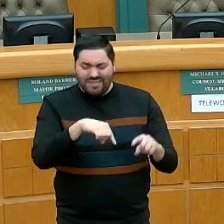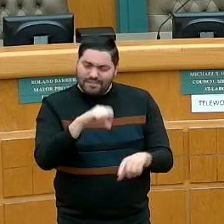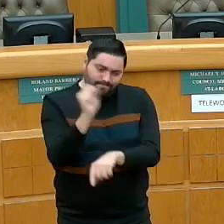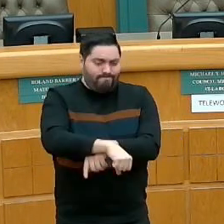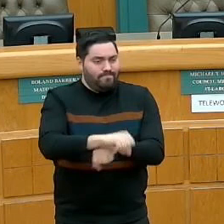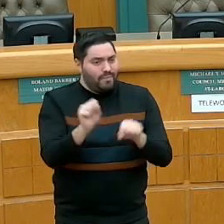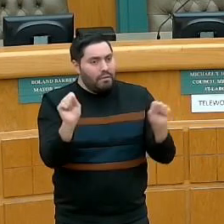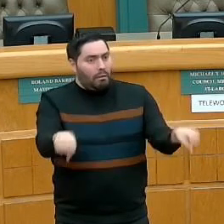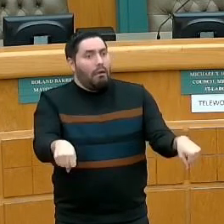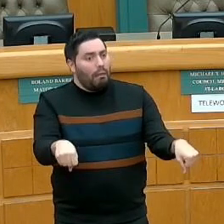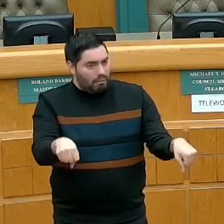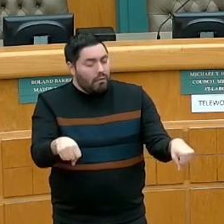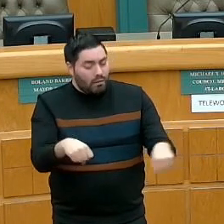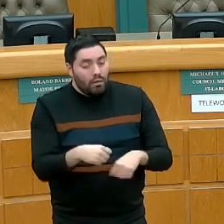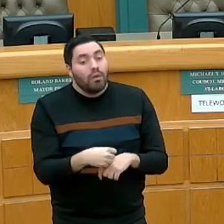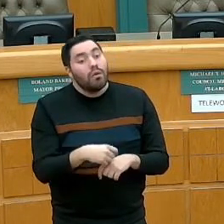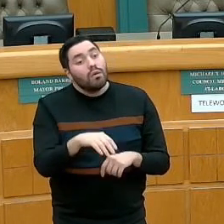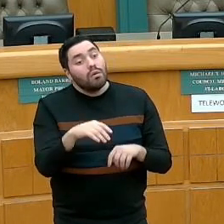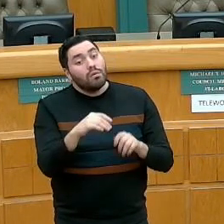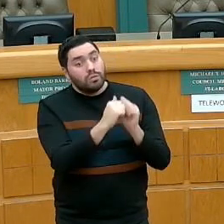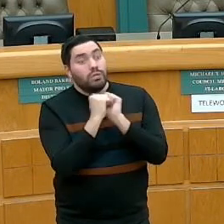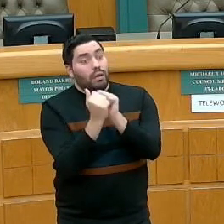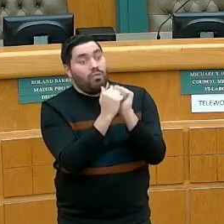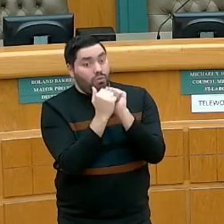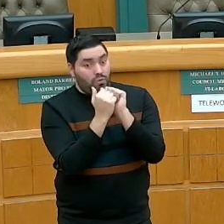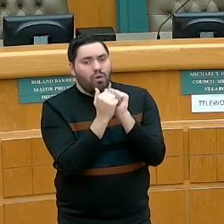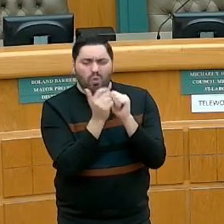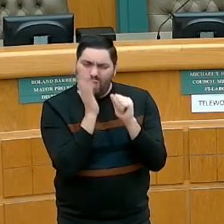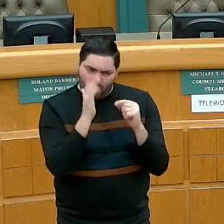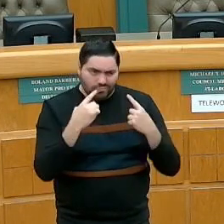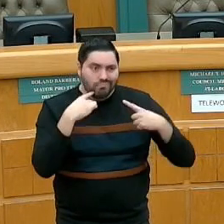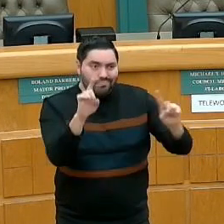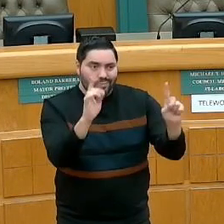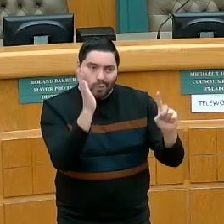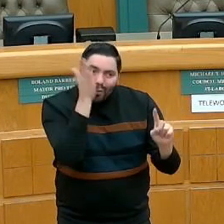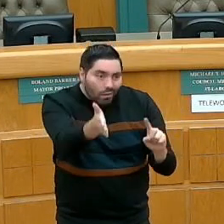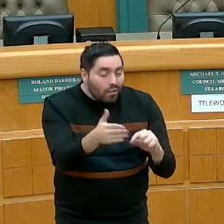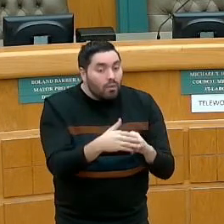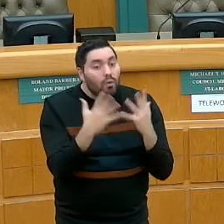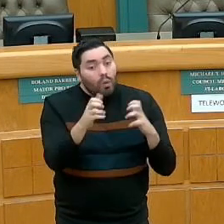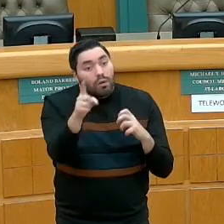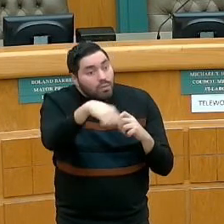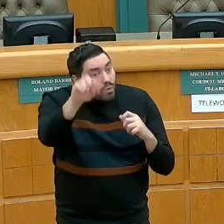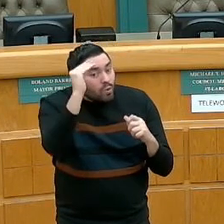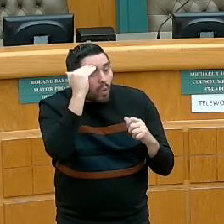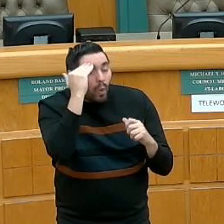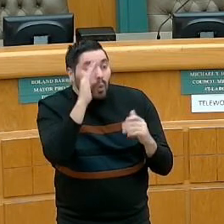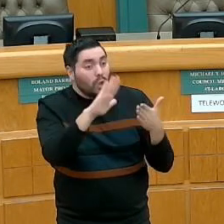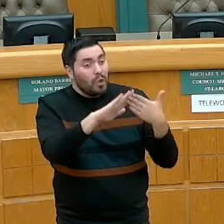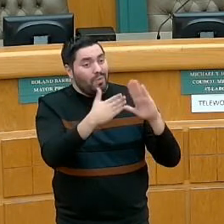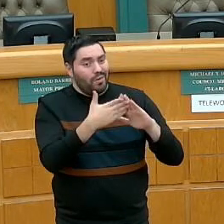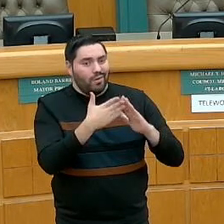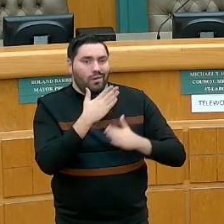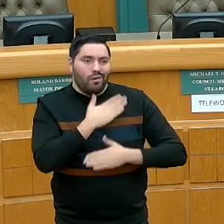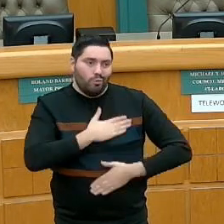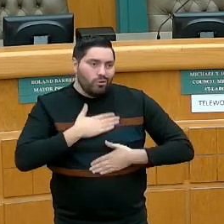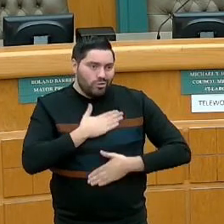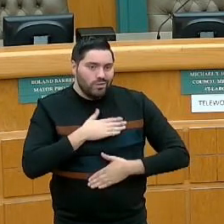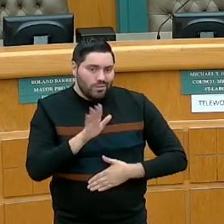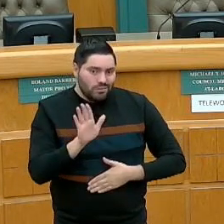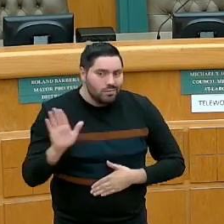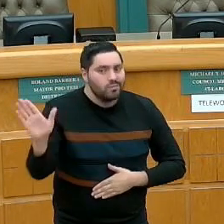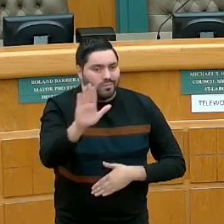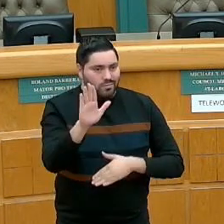know that together as a team, we'll get over this, and we want you to know that the community appreciates what you're doing as